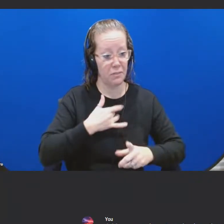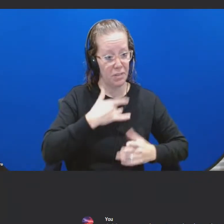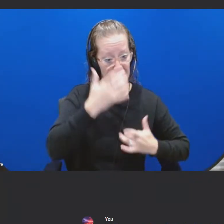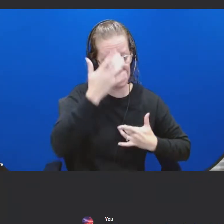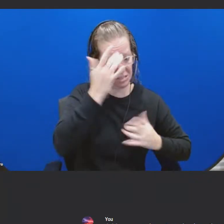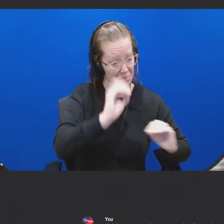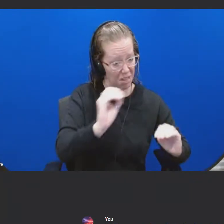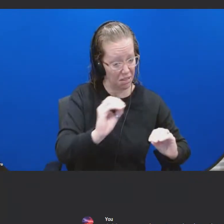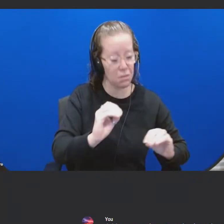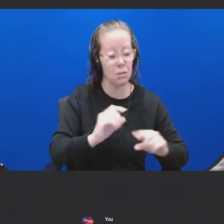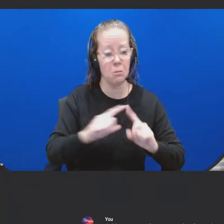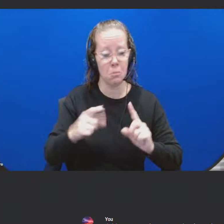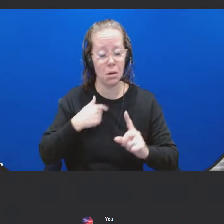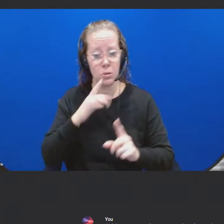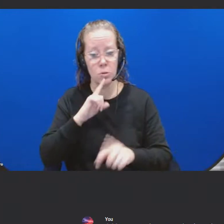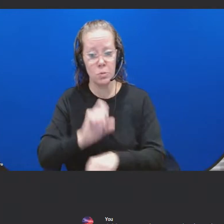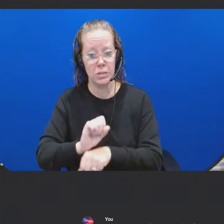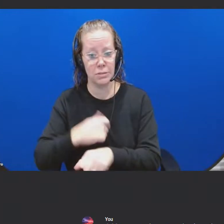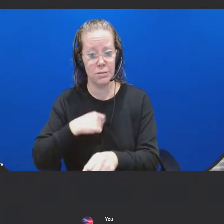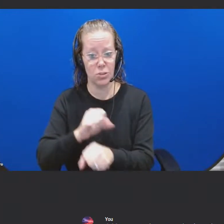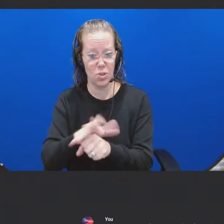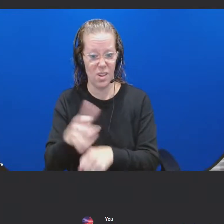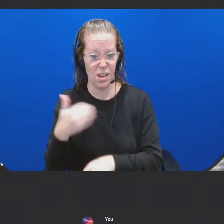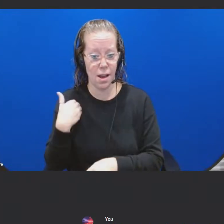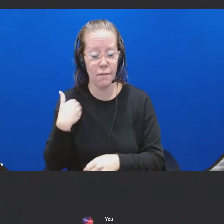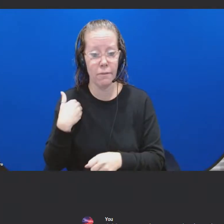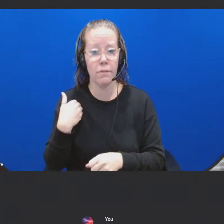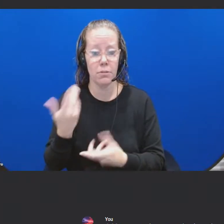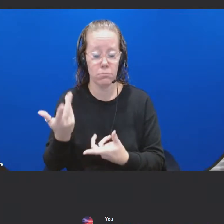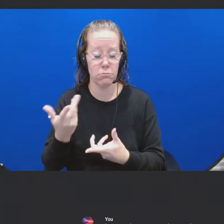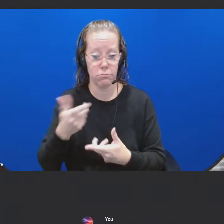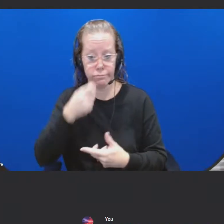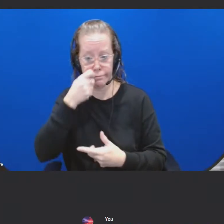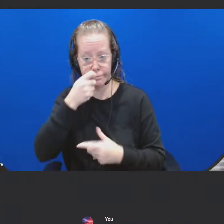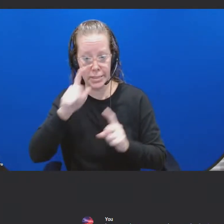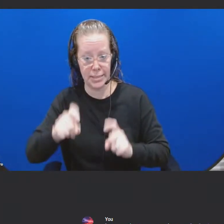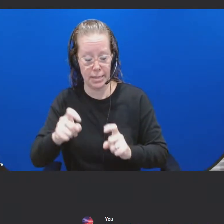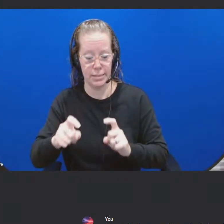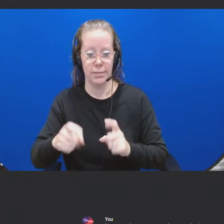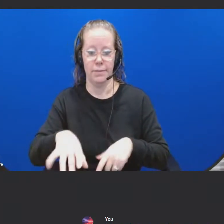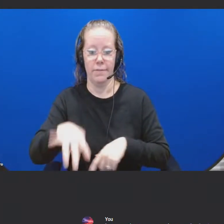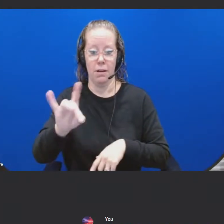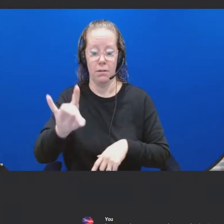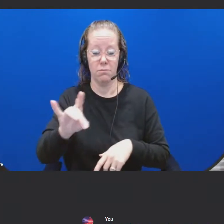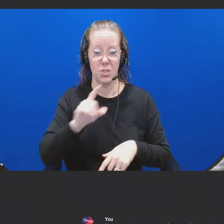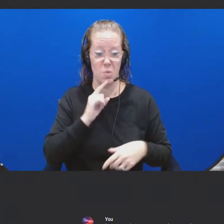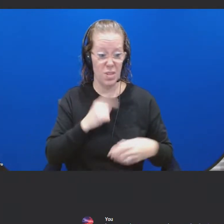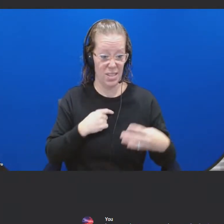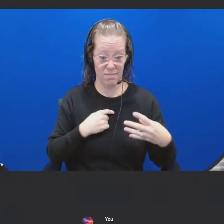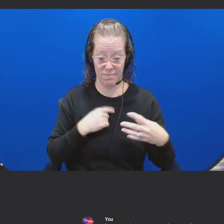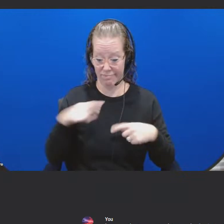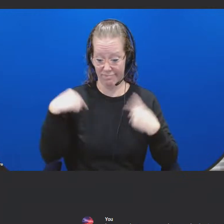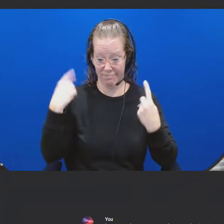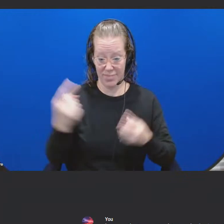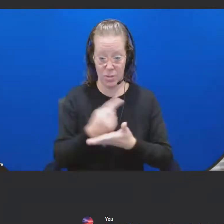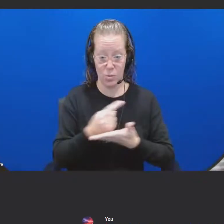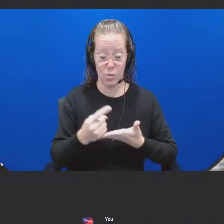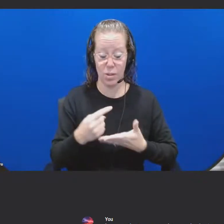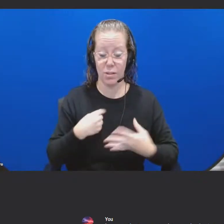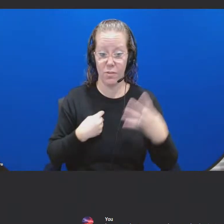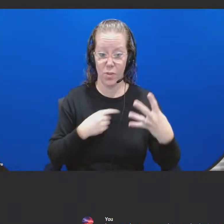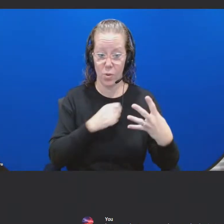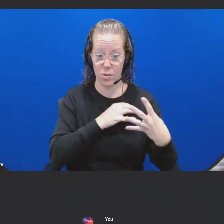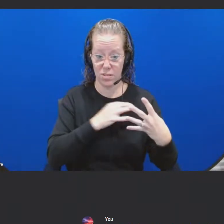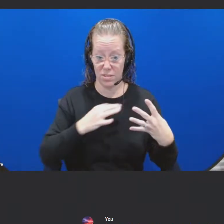So in the last week and a half, we've had 4 people who felt fine, came in, and were surprised to find that